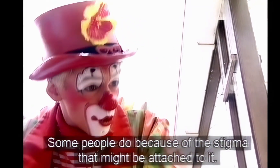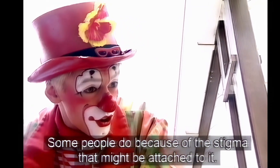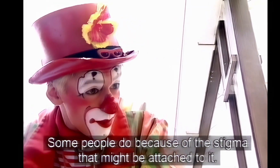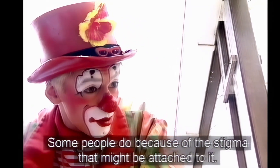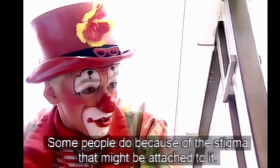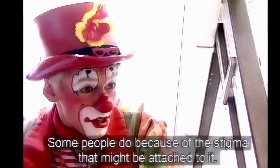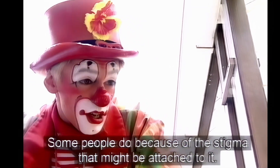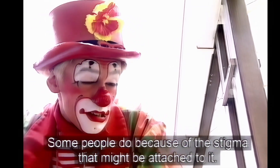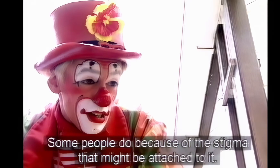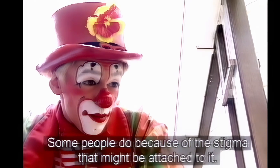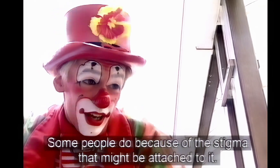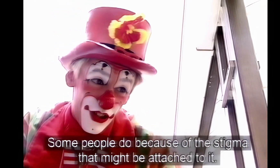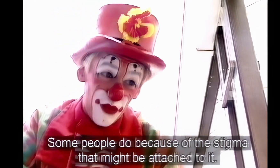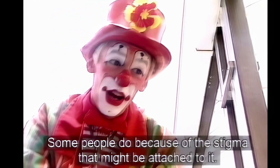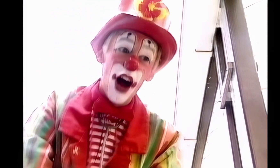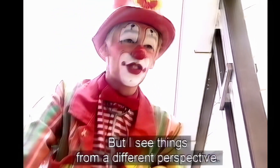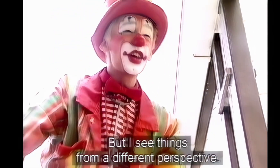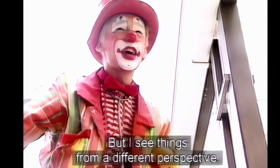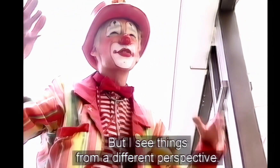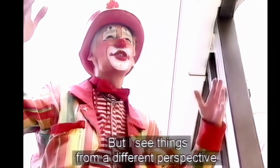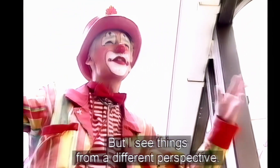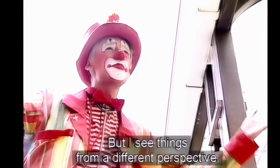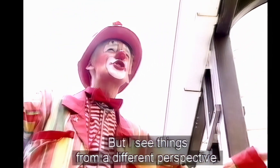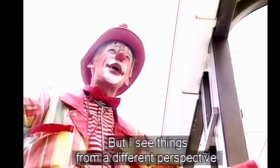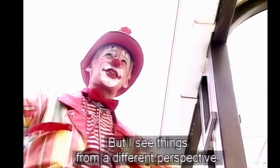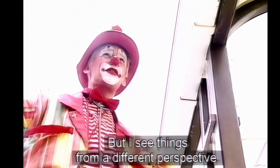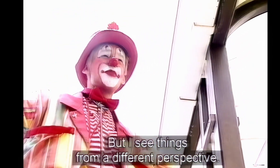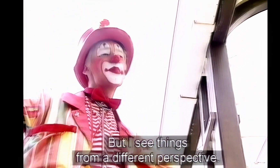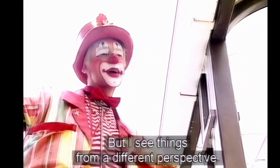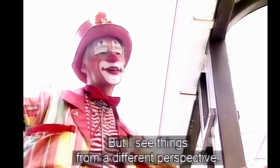up. But that's just me. I see things from a different perspective from up here.